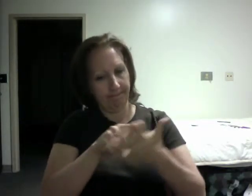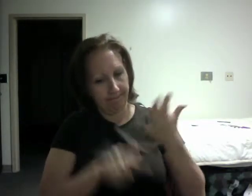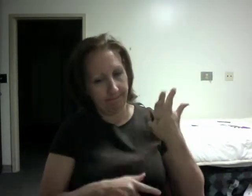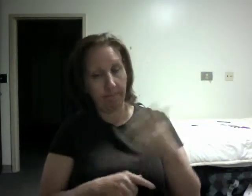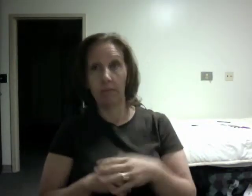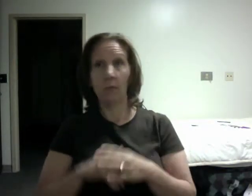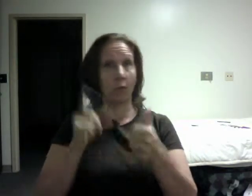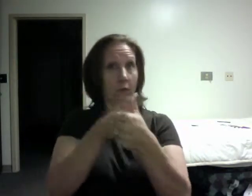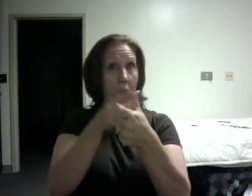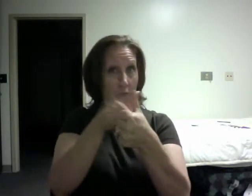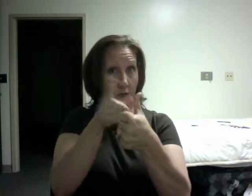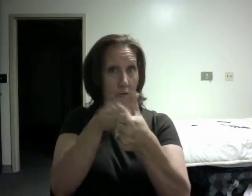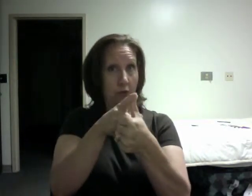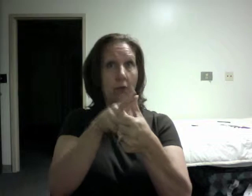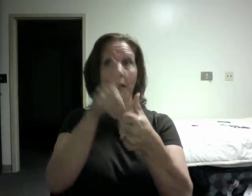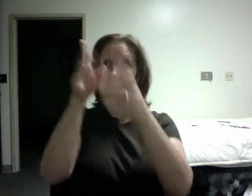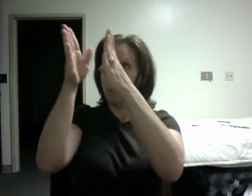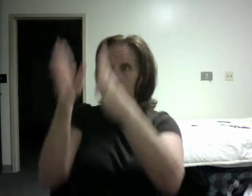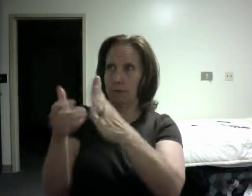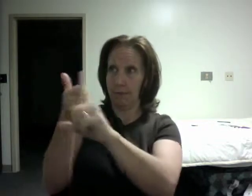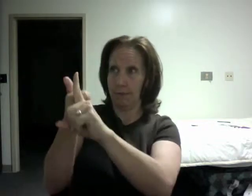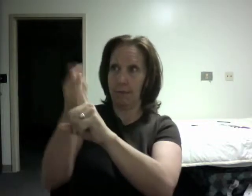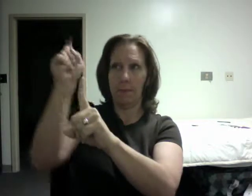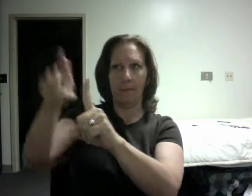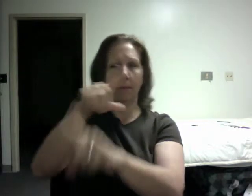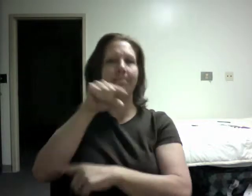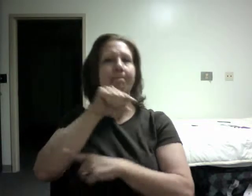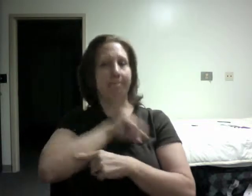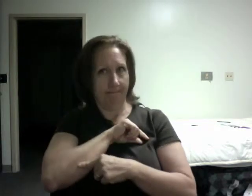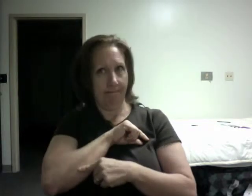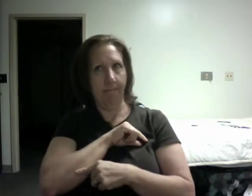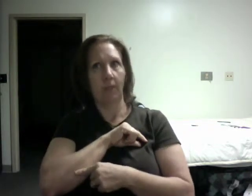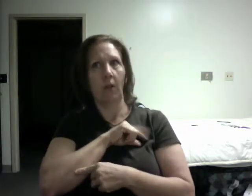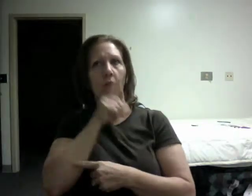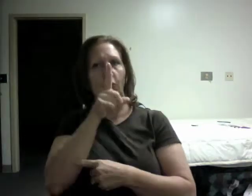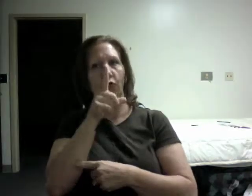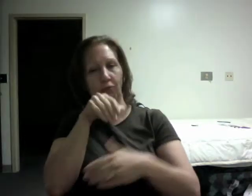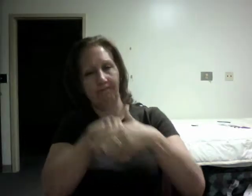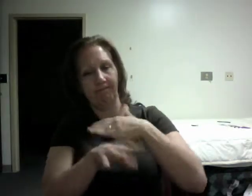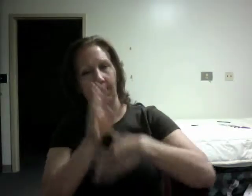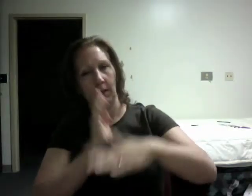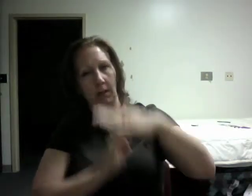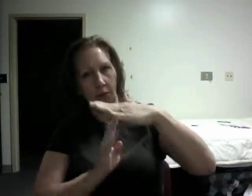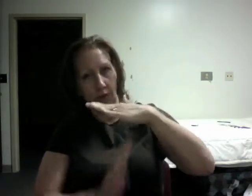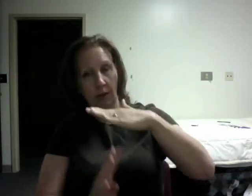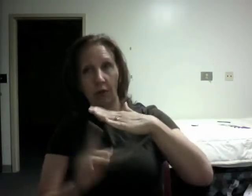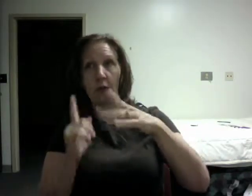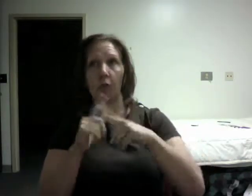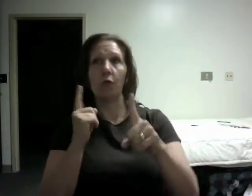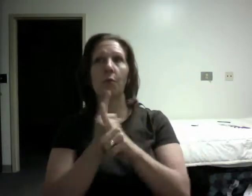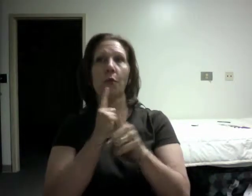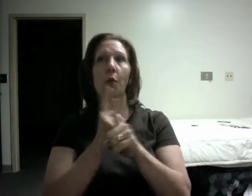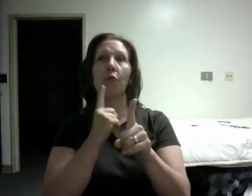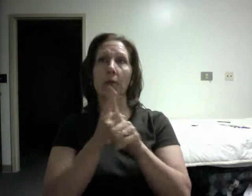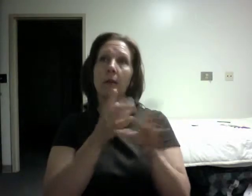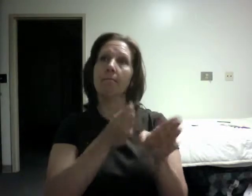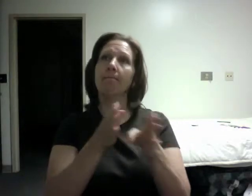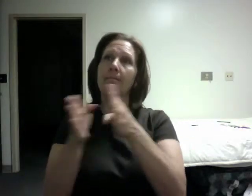One must be eligible for immigration under one of the paths to lawful permanent residency. And we will